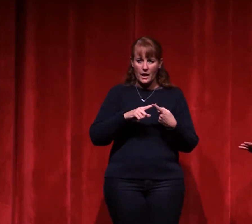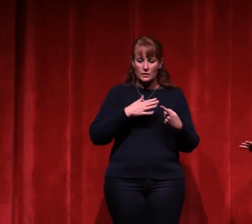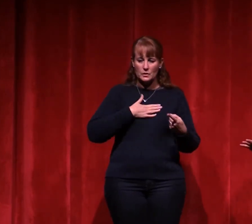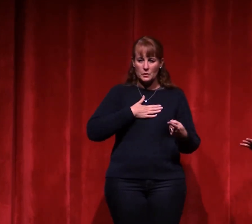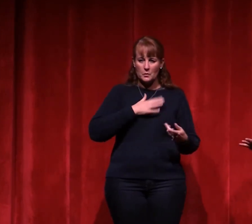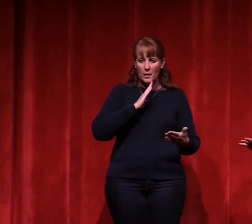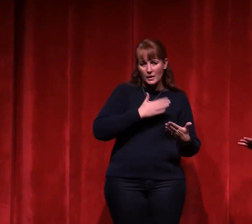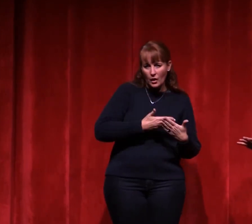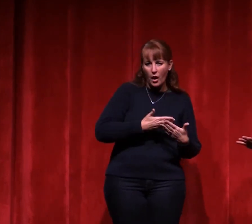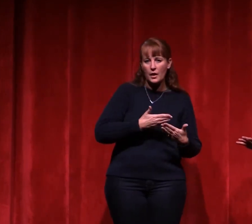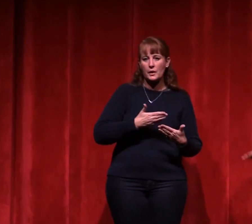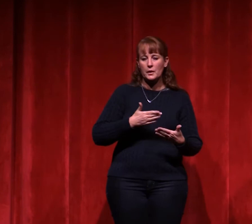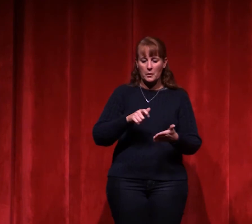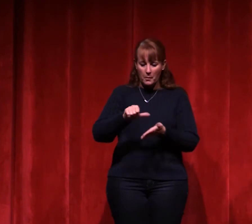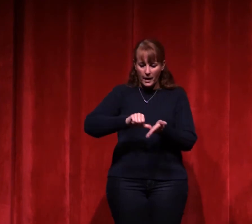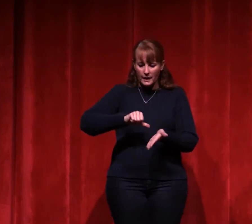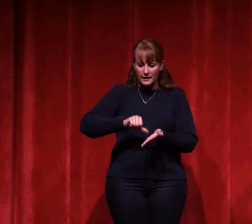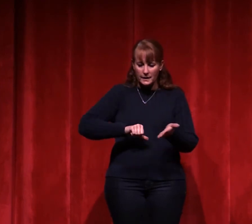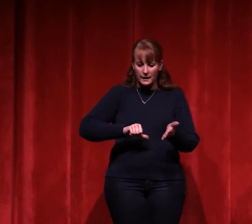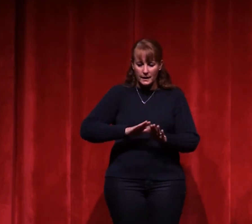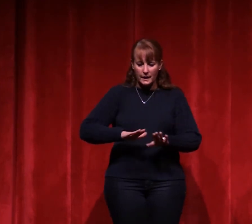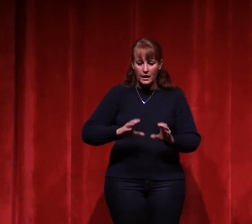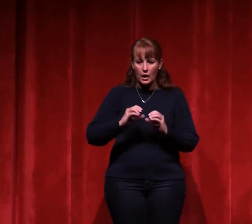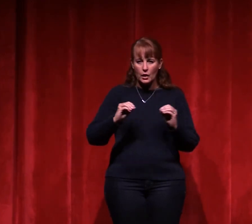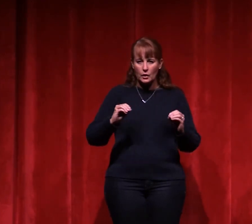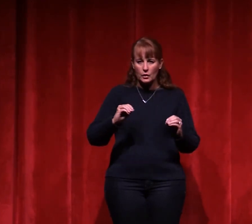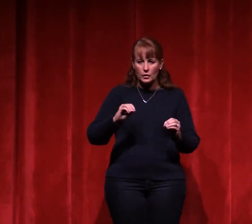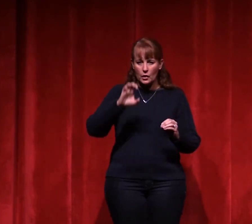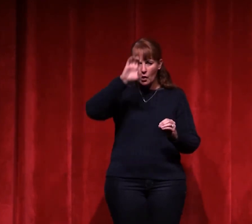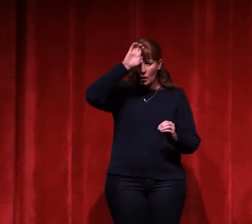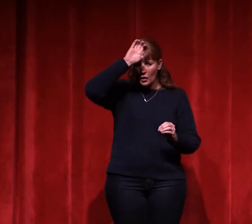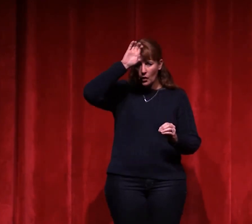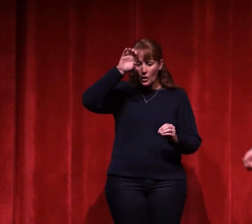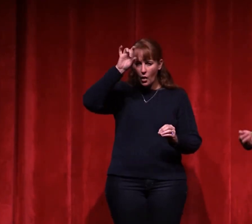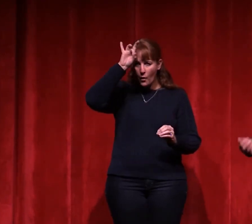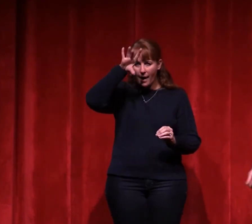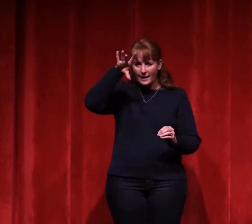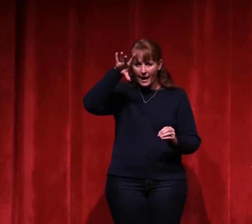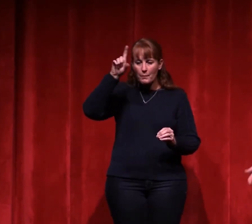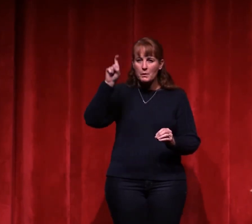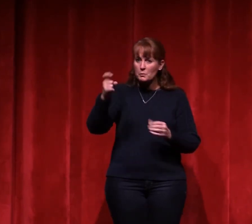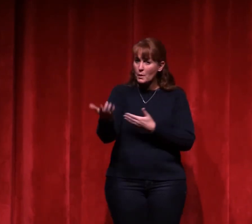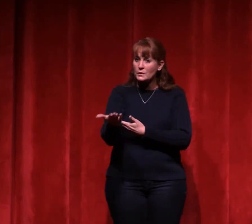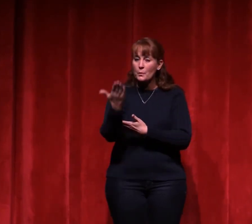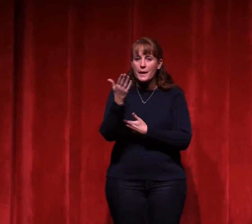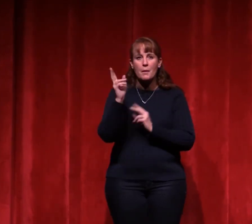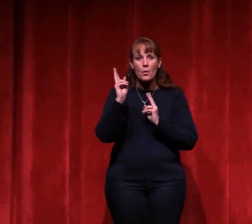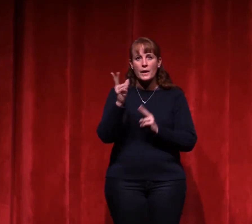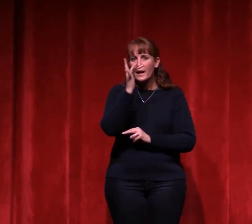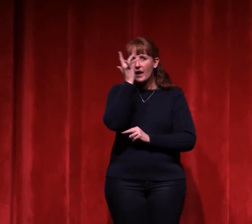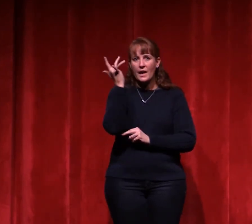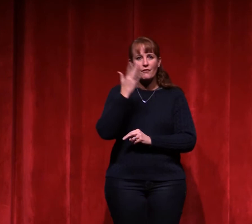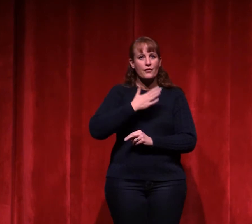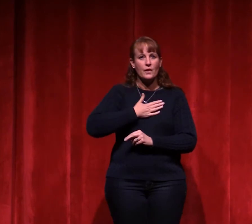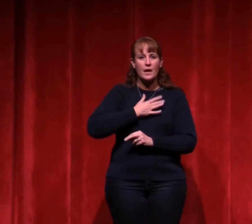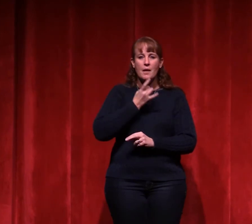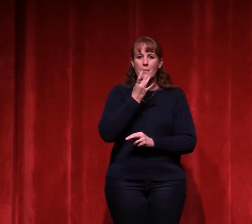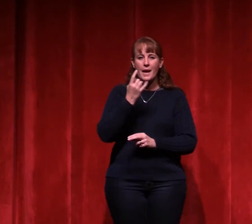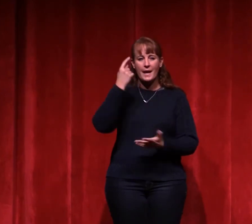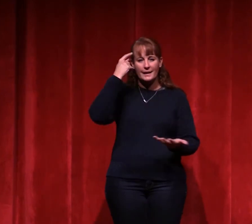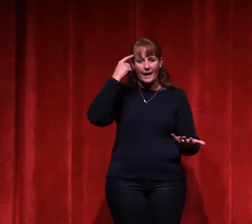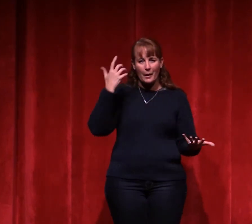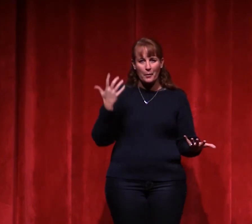my field dressing kit, no headlamp. It was supposed to be a morning hunt, and I'd forgotten my